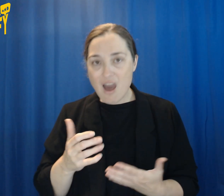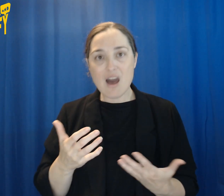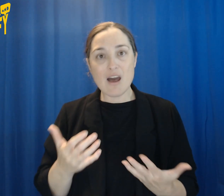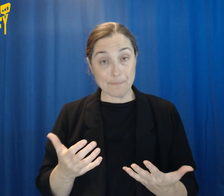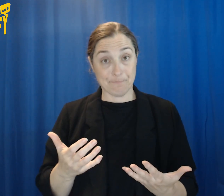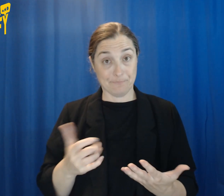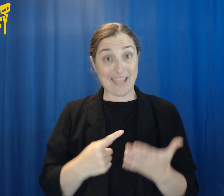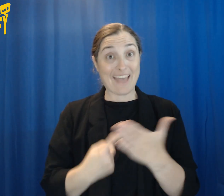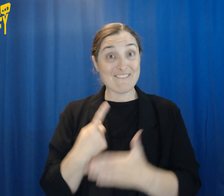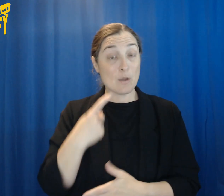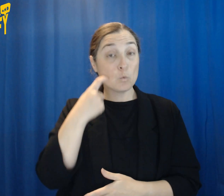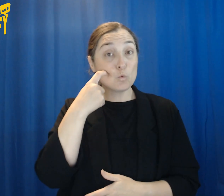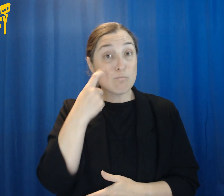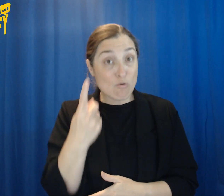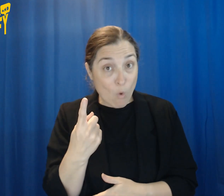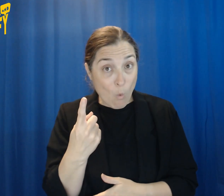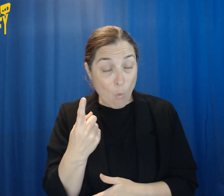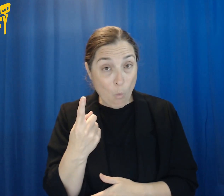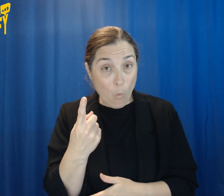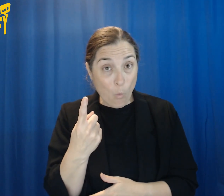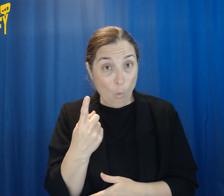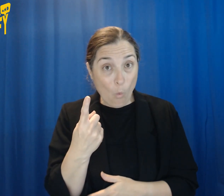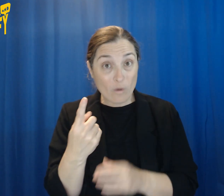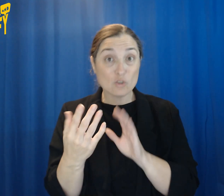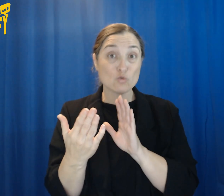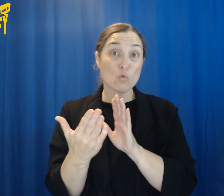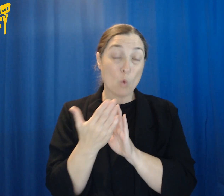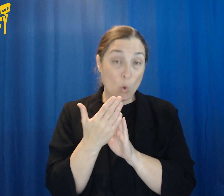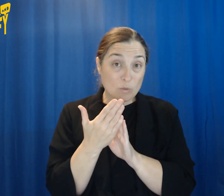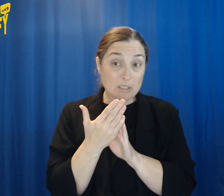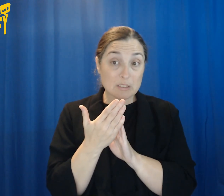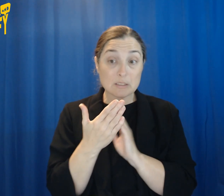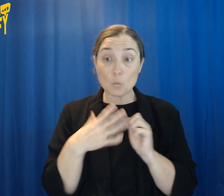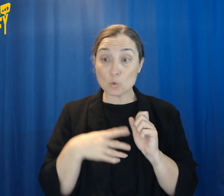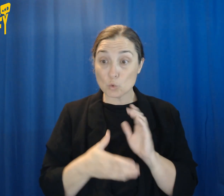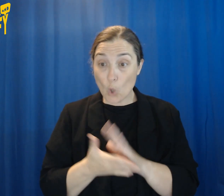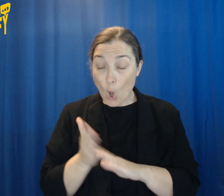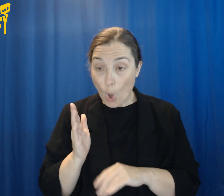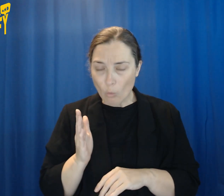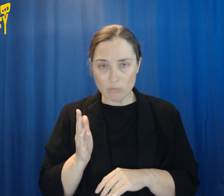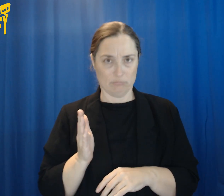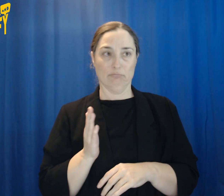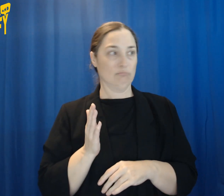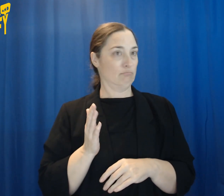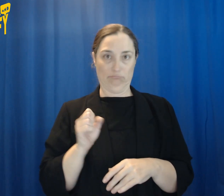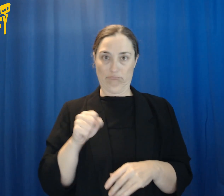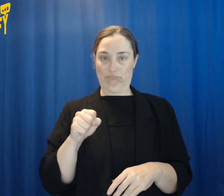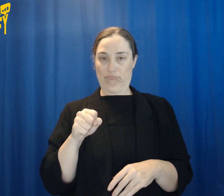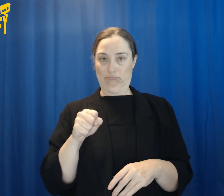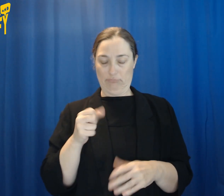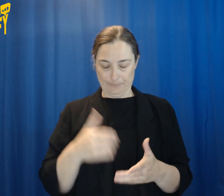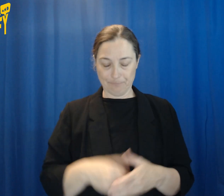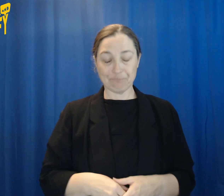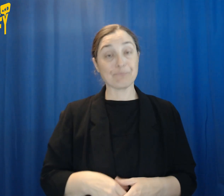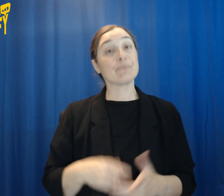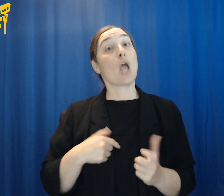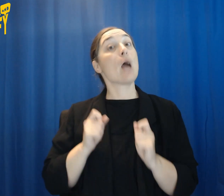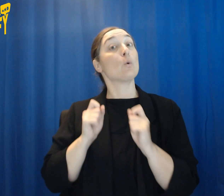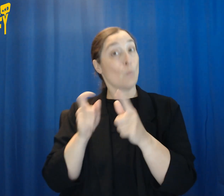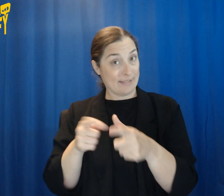is tomorrow. I know there's very short notice for you, but would you like to go? And I was like, of course. I went to that event, and in